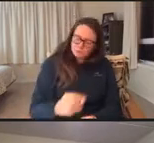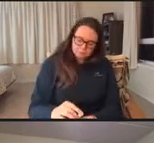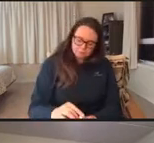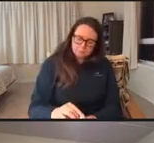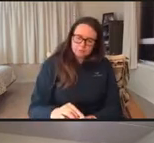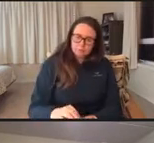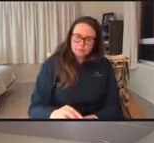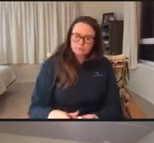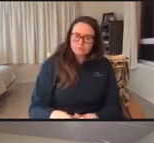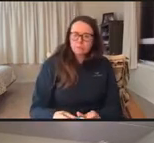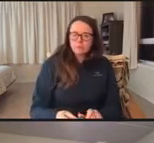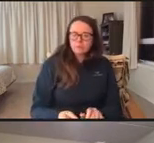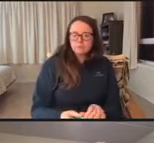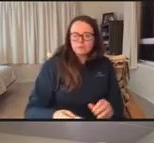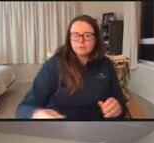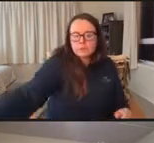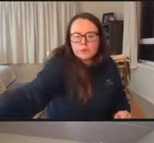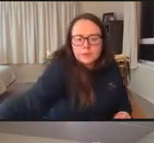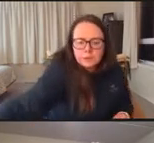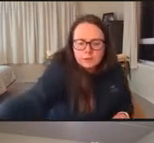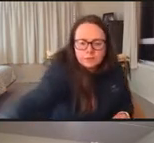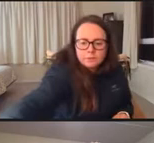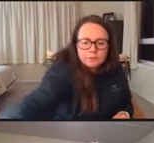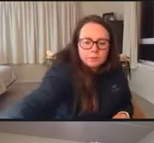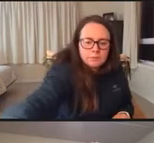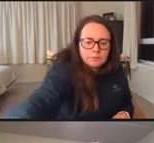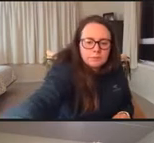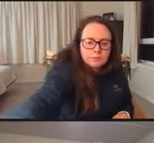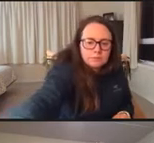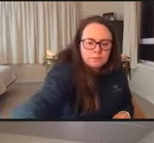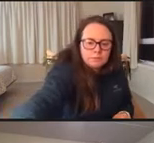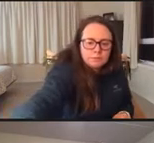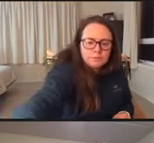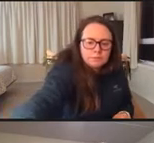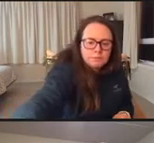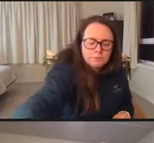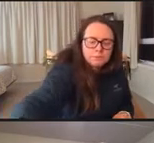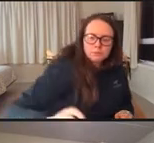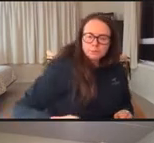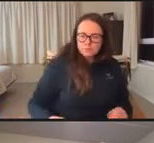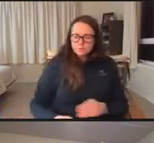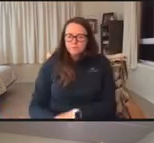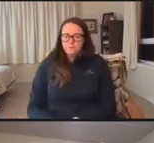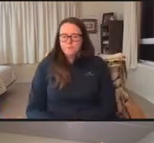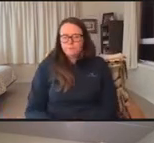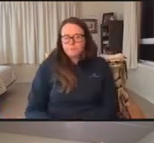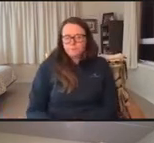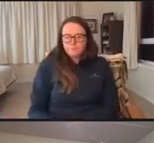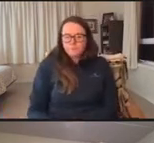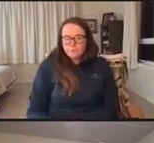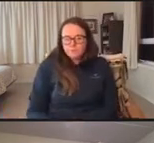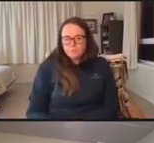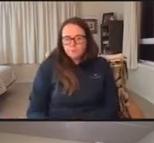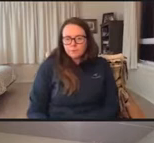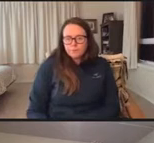be other things, other diagnoses that accompany that. So make sure that you have a full picture. And then you can do a really good test